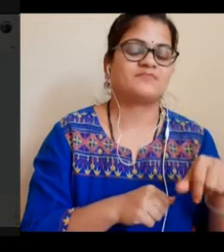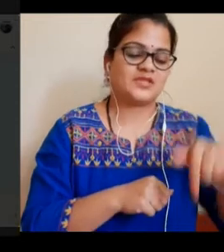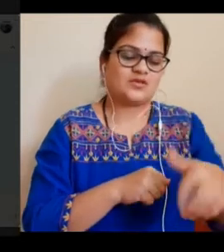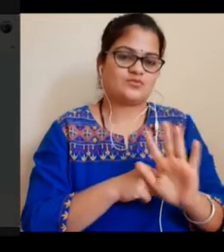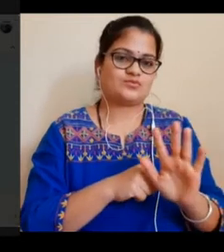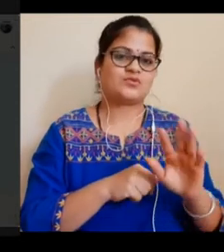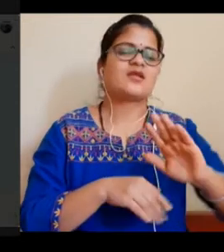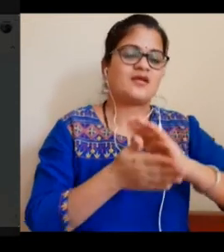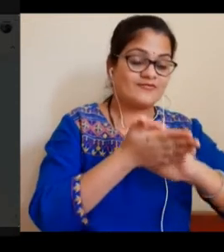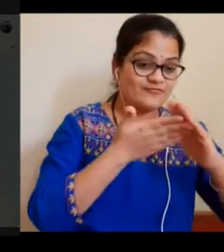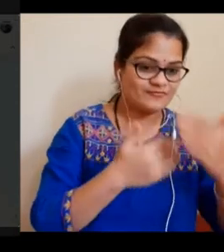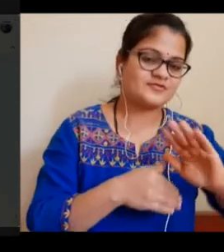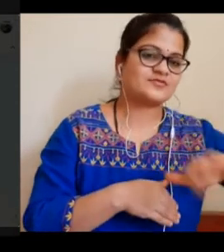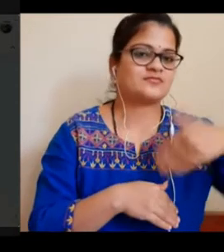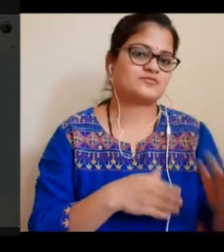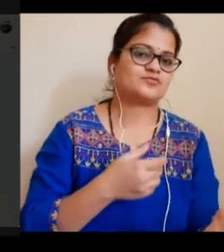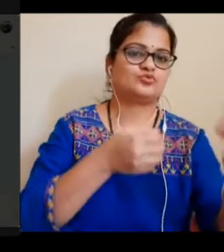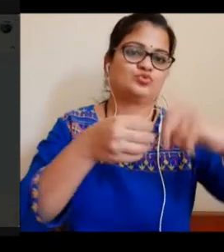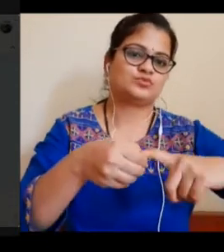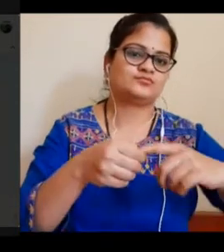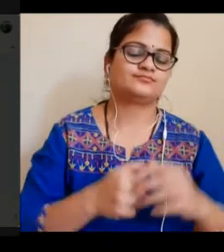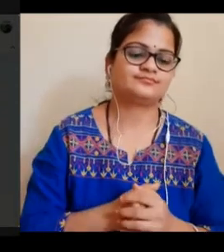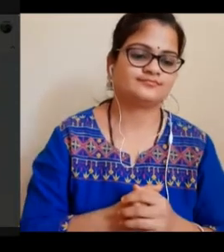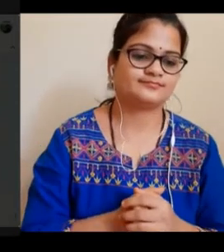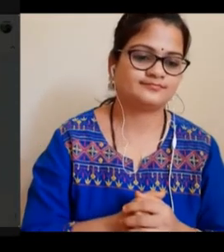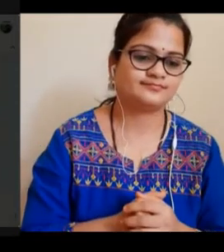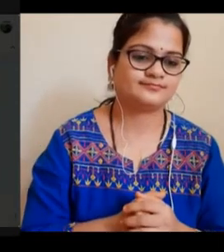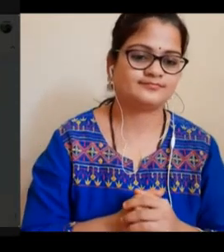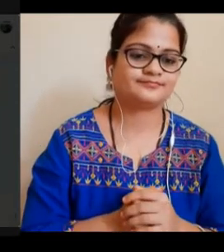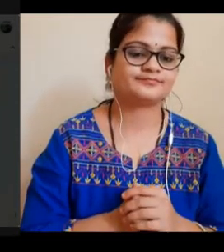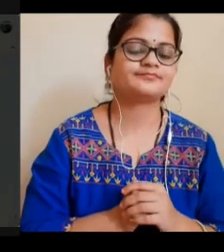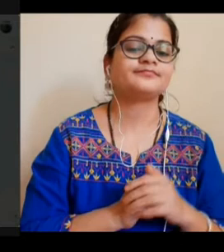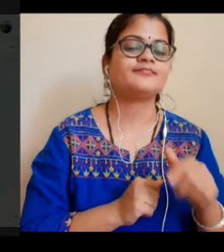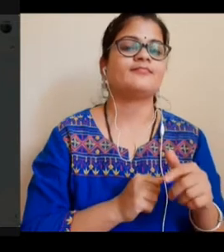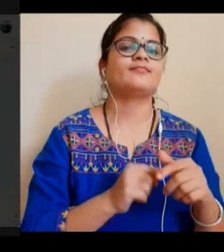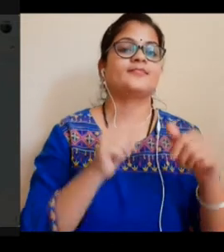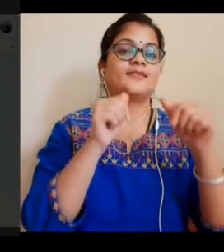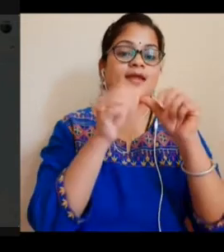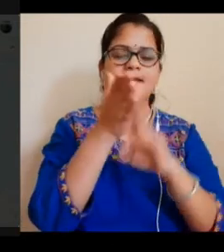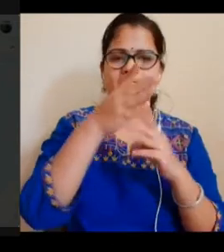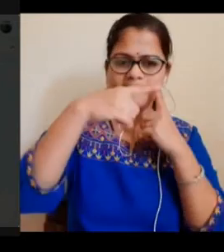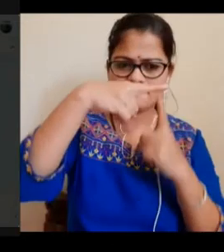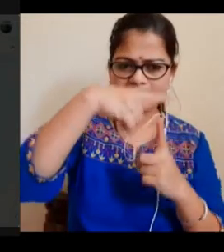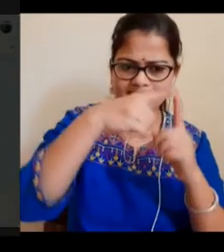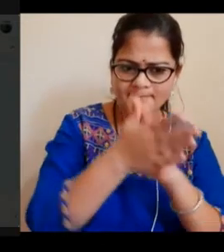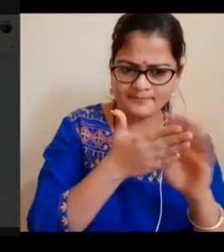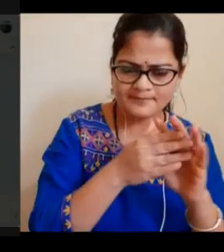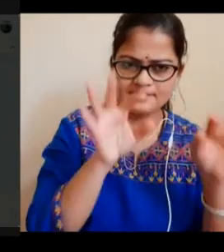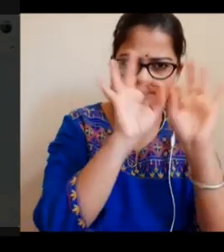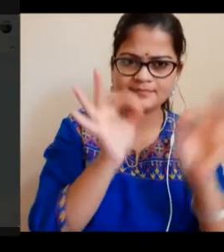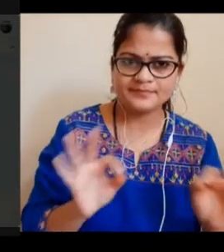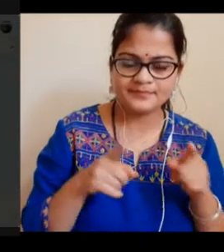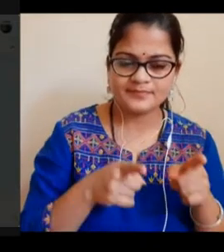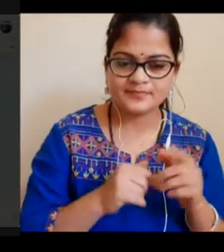Yeah, not Okay, now. that's okay. After I Okay, finish my lunch. okay. Yeah. Yeah. Then I'll share it with Amit. Amit, you're